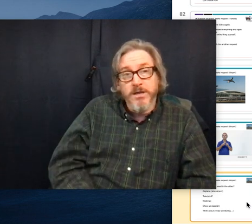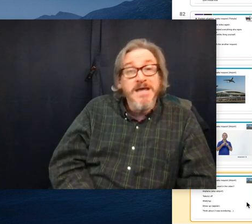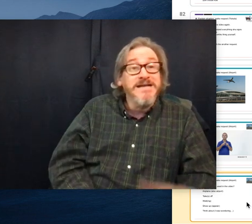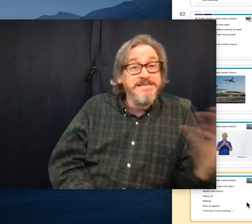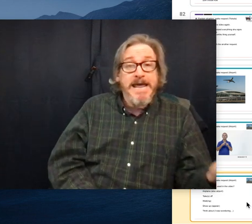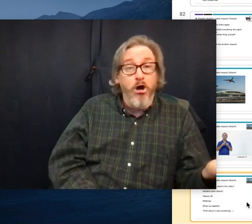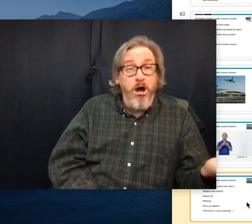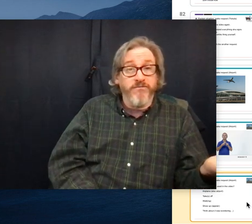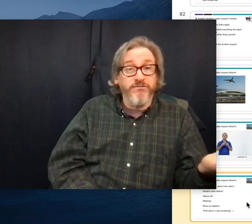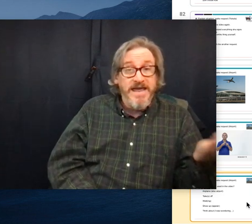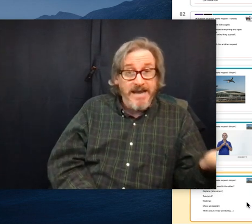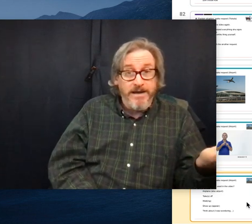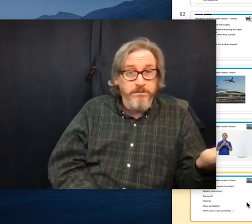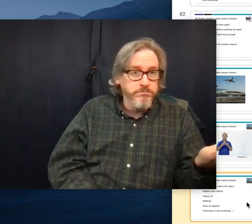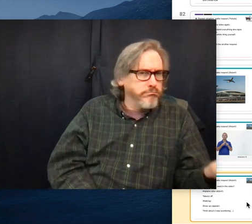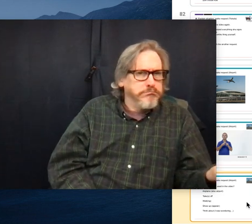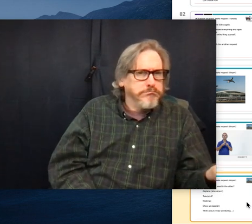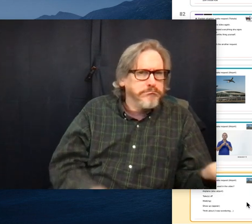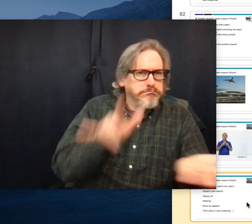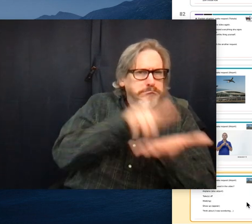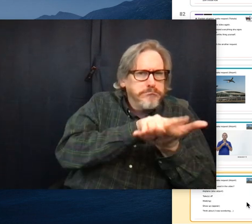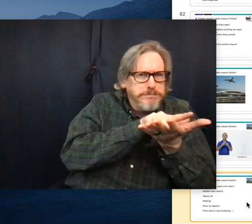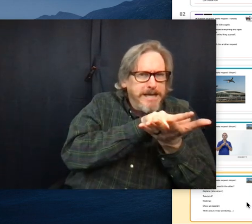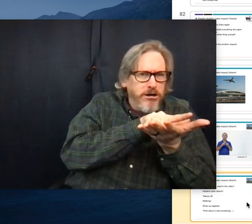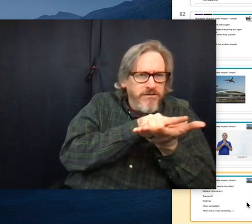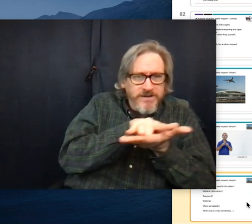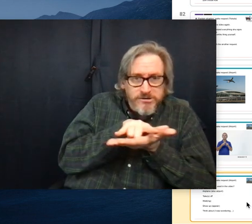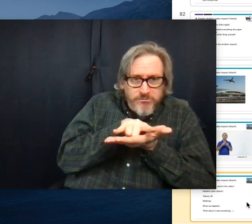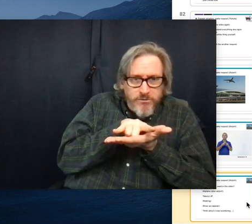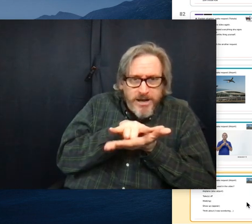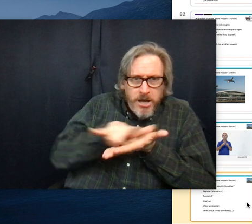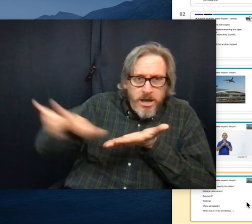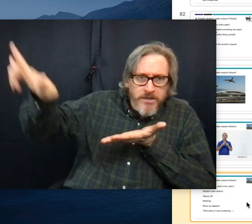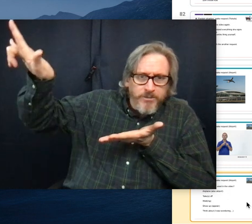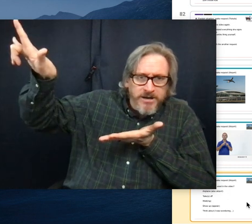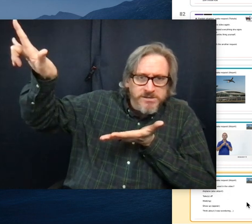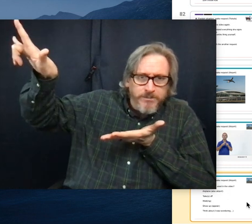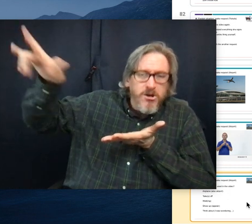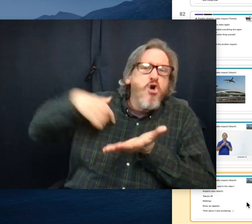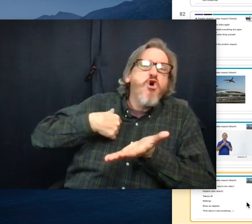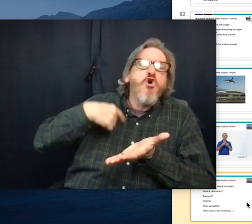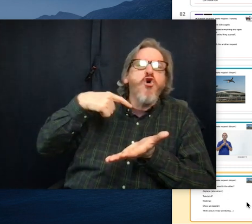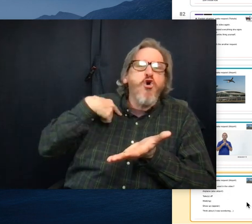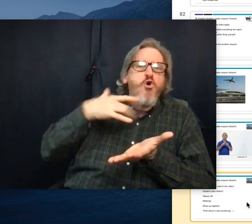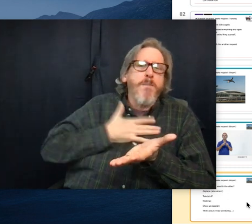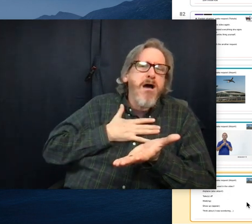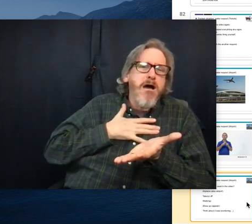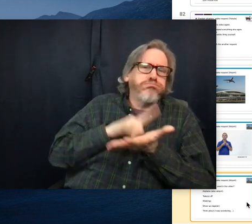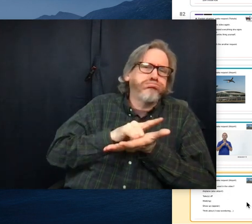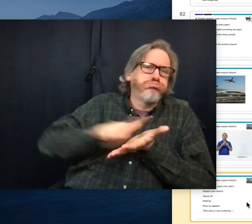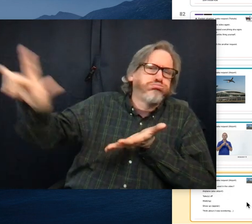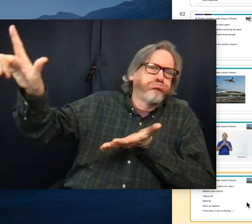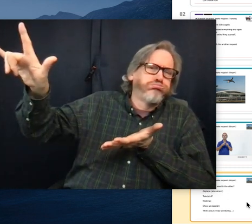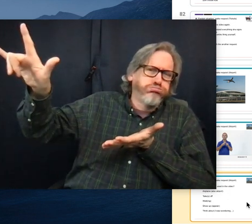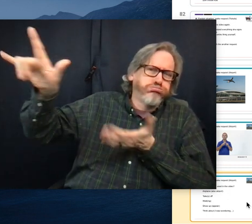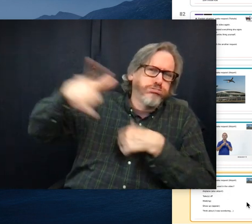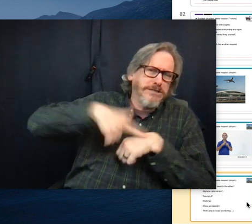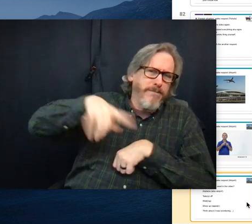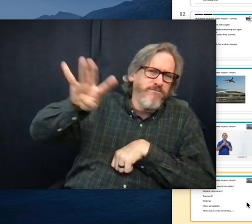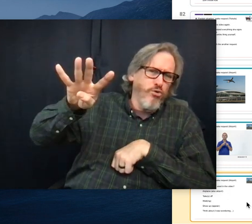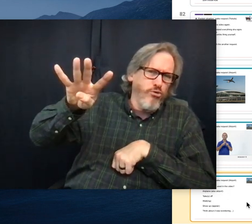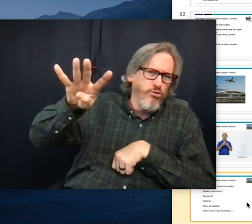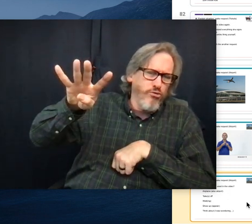I can't dance. Ticket. This is an old sign too. It comes from riding the trains or the buses, where you would buy your ticket, you'd carry it